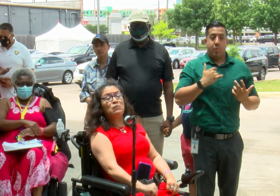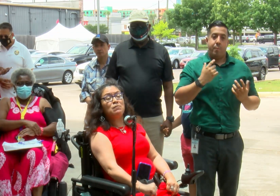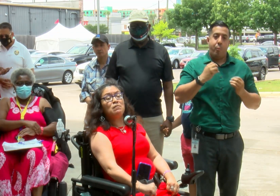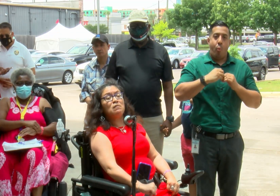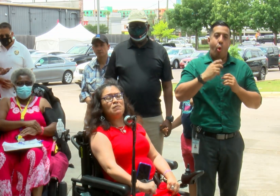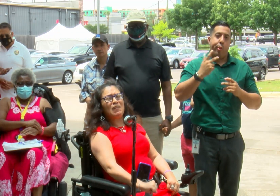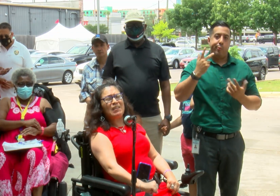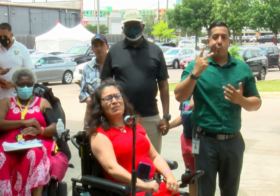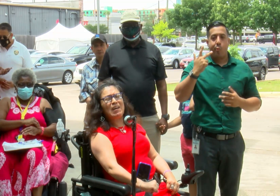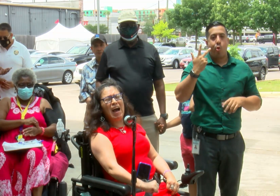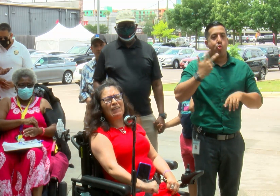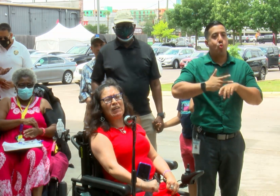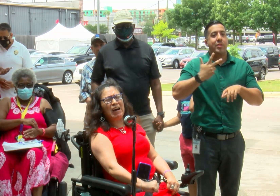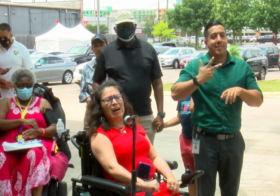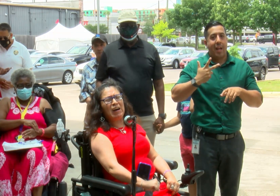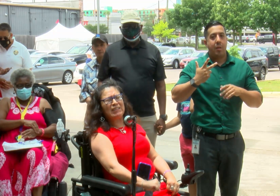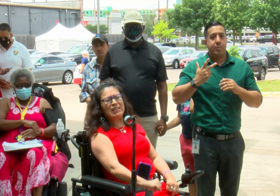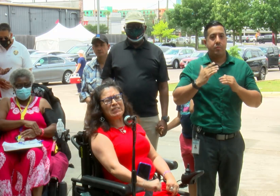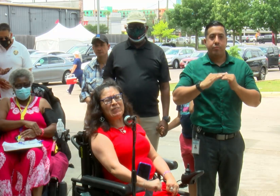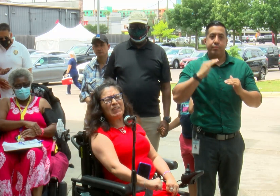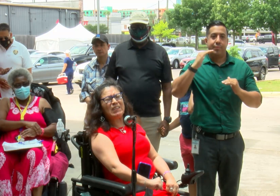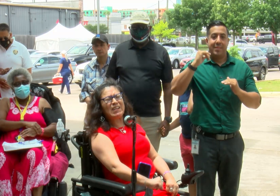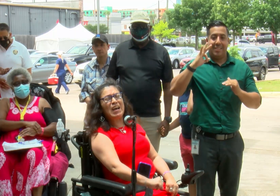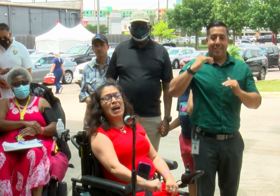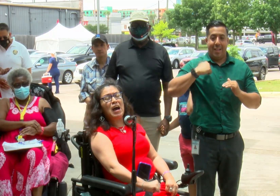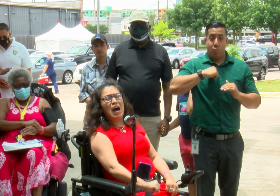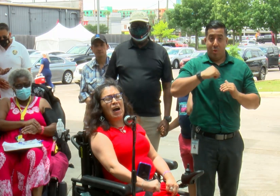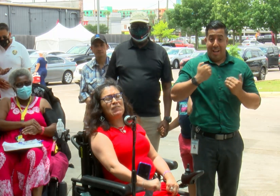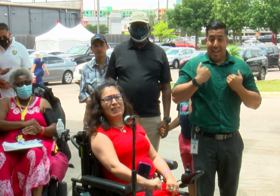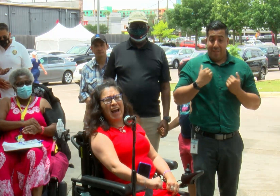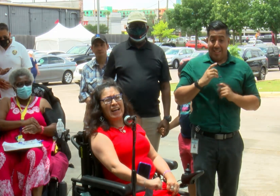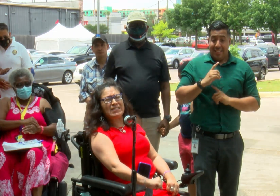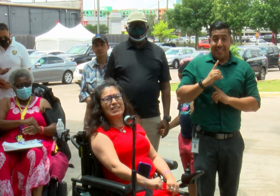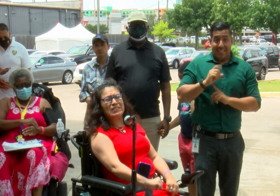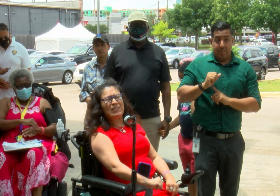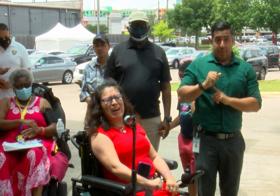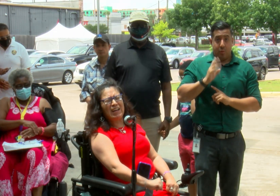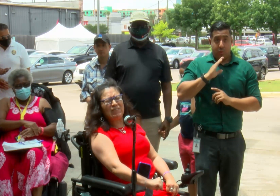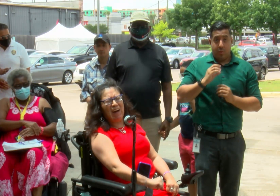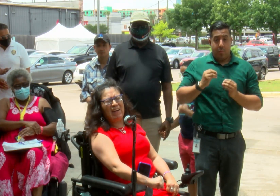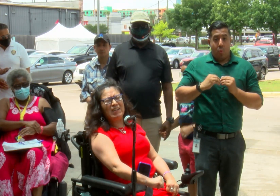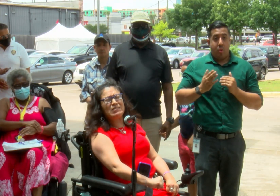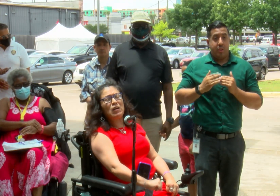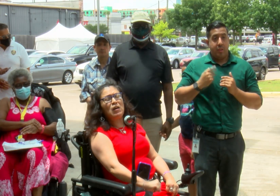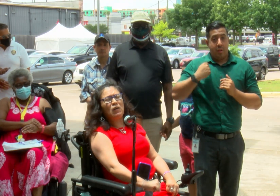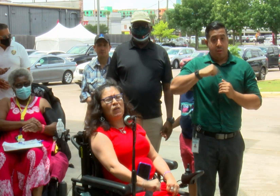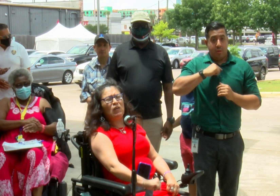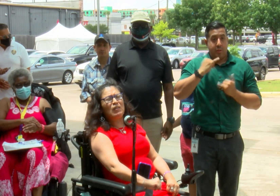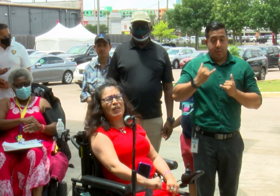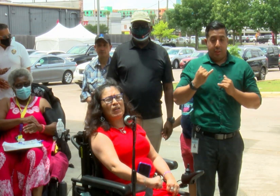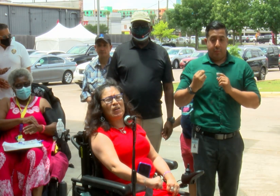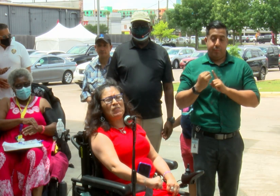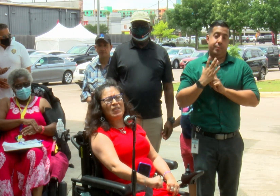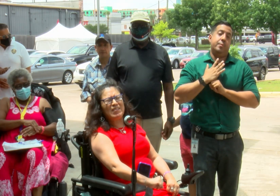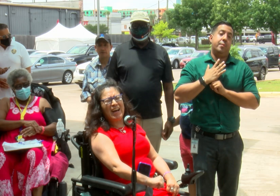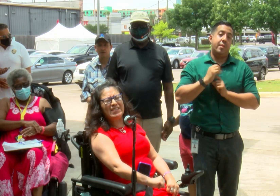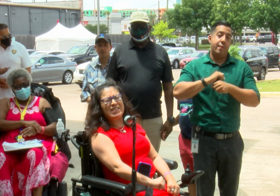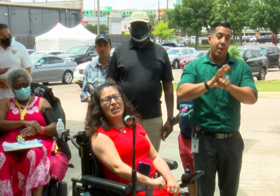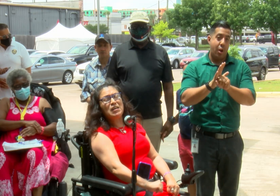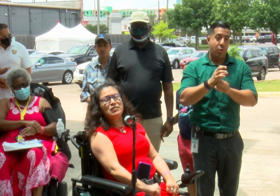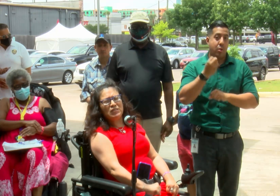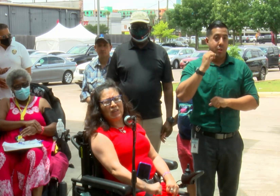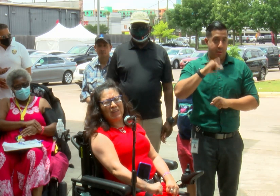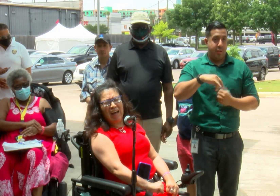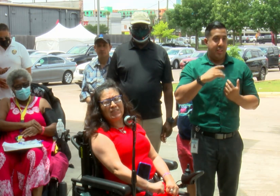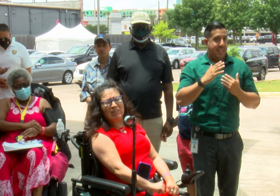higher when we have a disability of catching some kind of virus or the